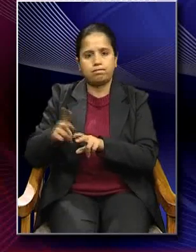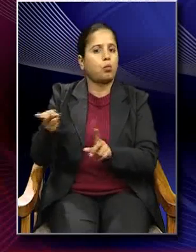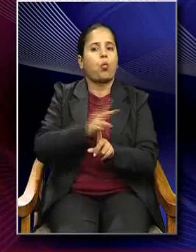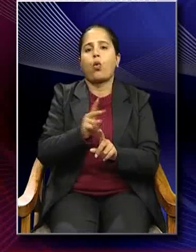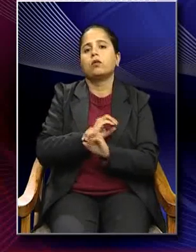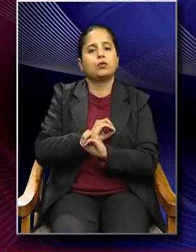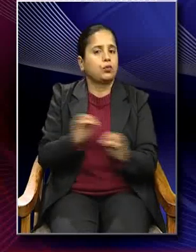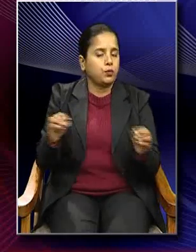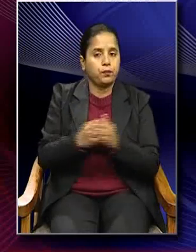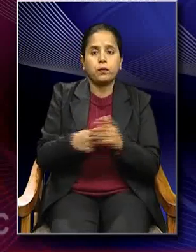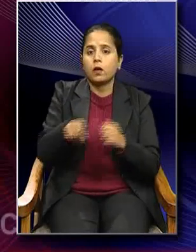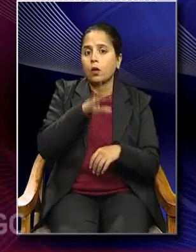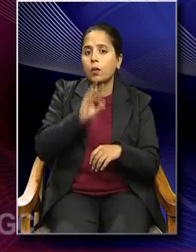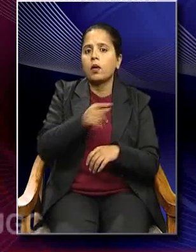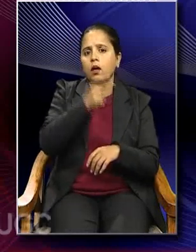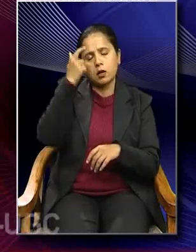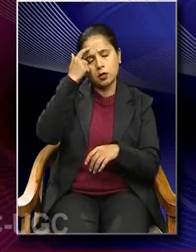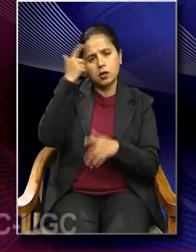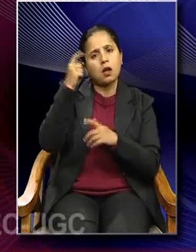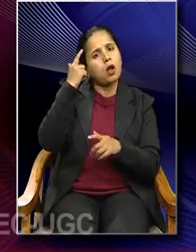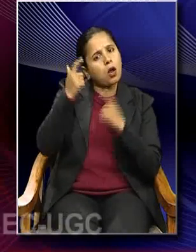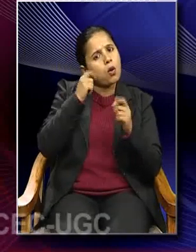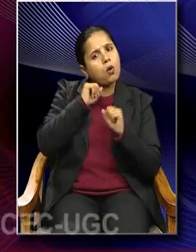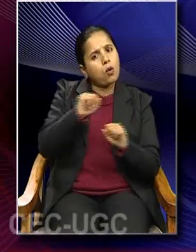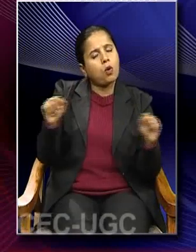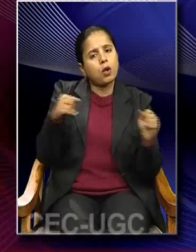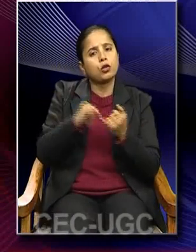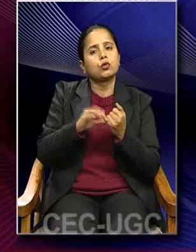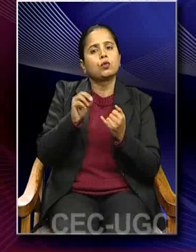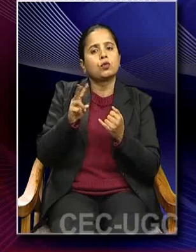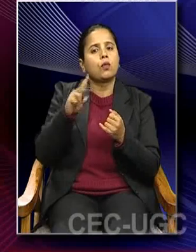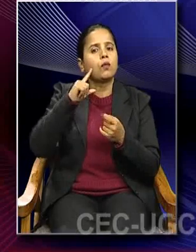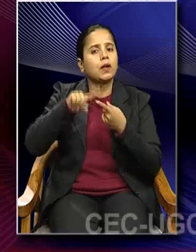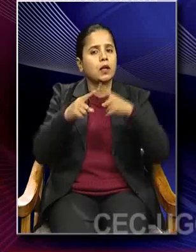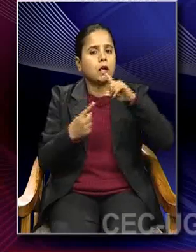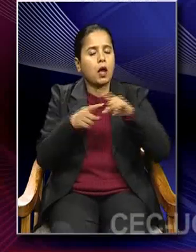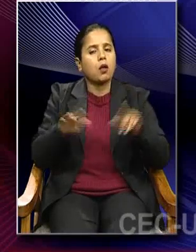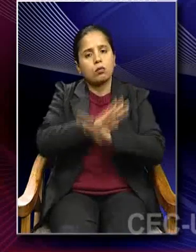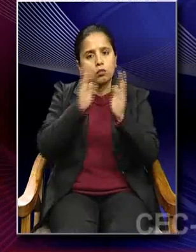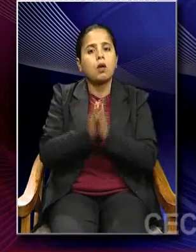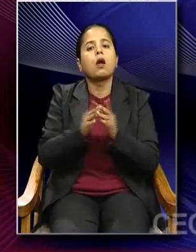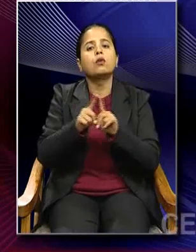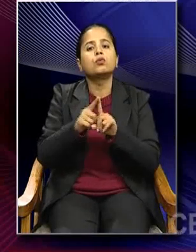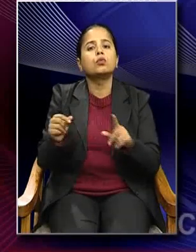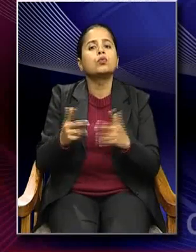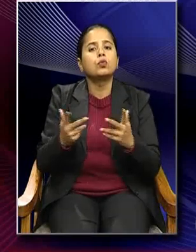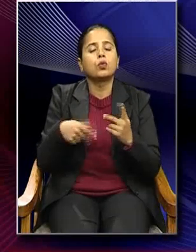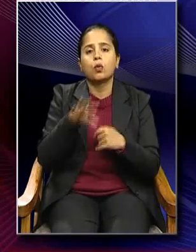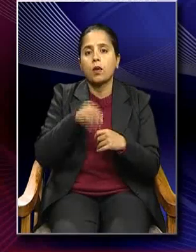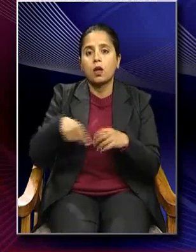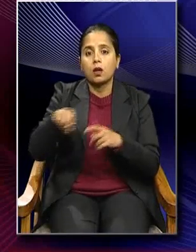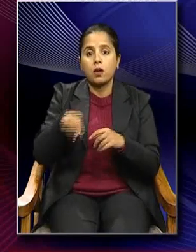of disillusioned by the Soviet totalitarianism after the